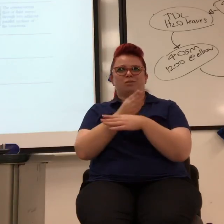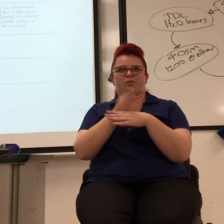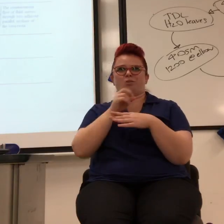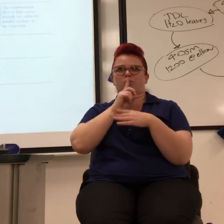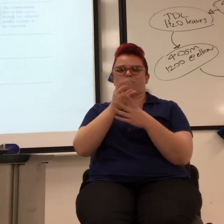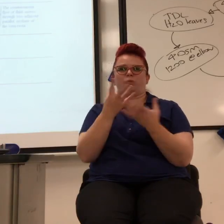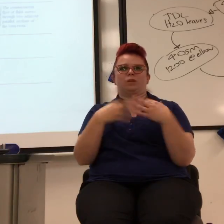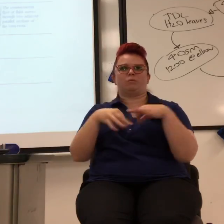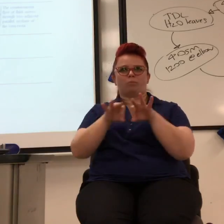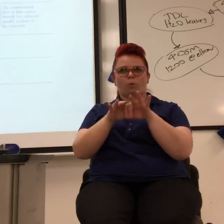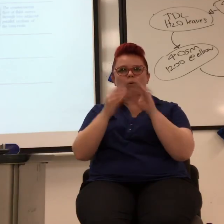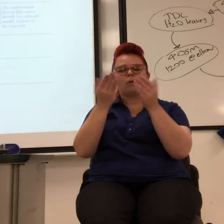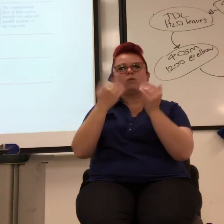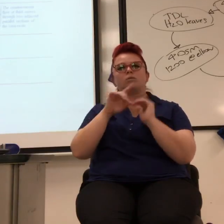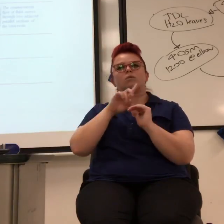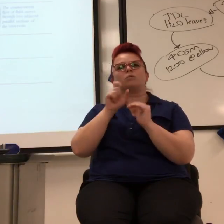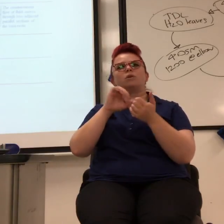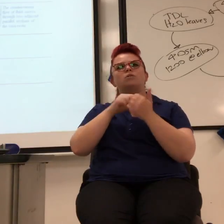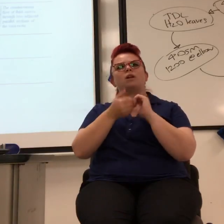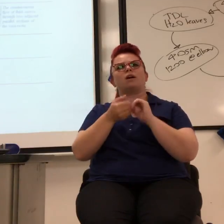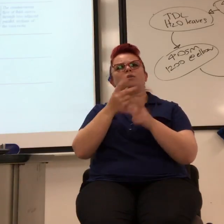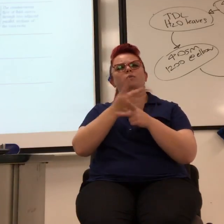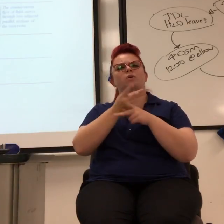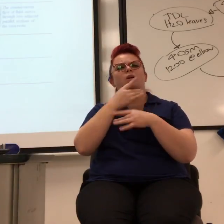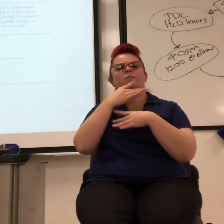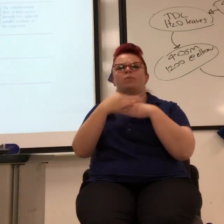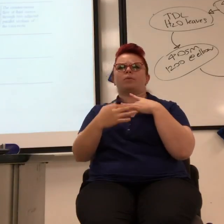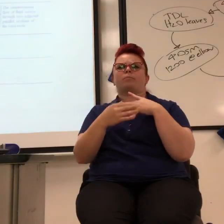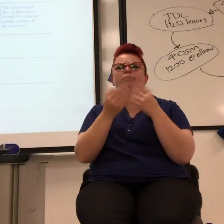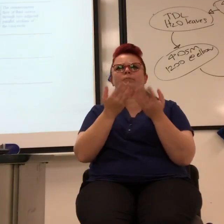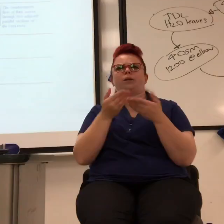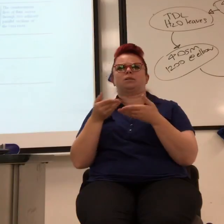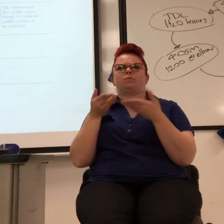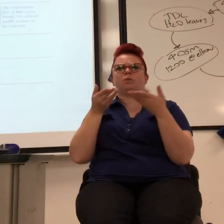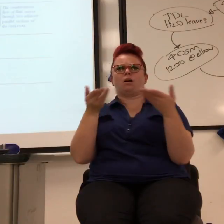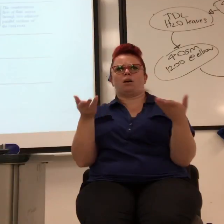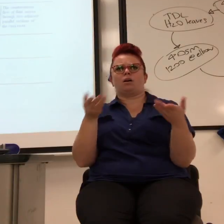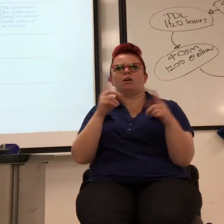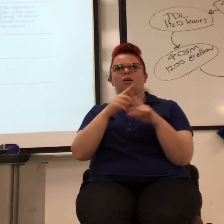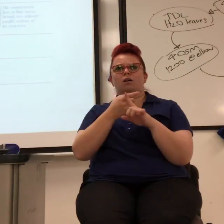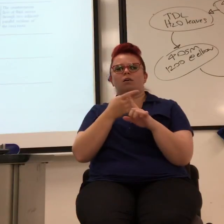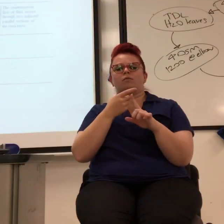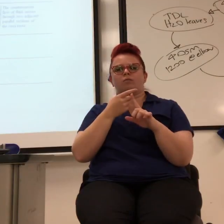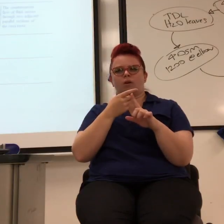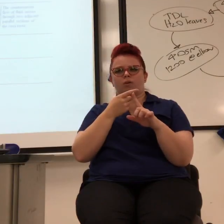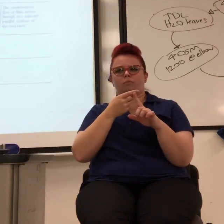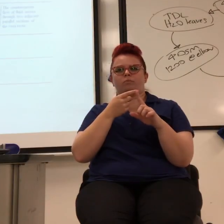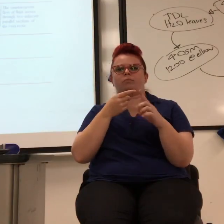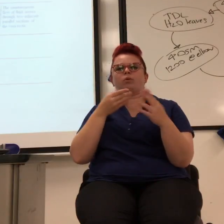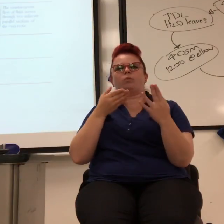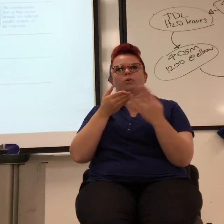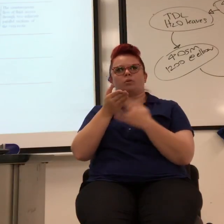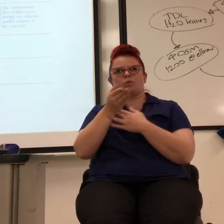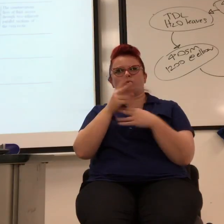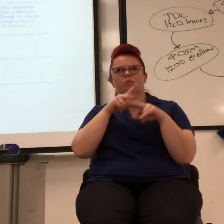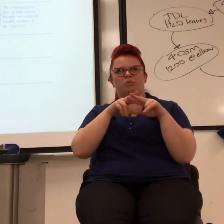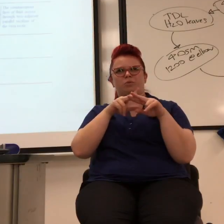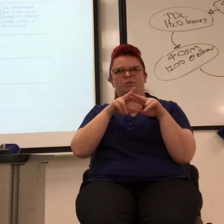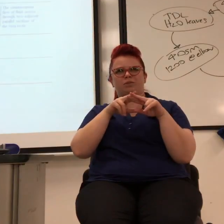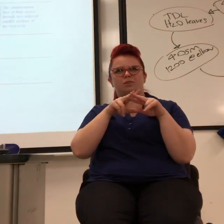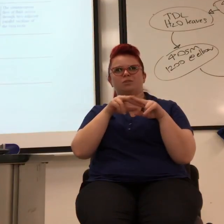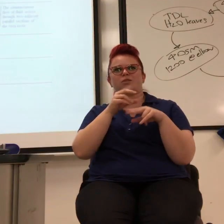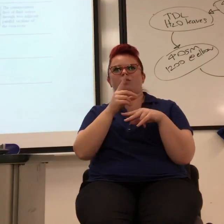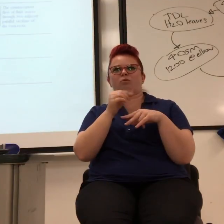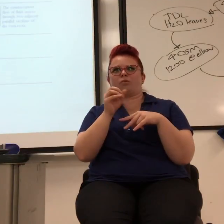next question becomes, how do we keep the blood supply from washing out this salt gradient that we've established by the